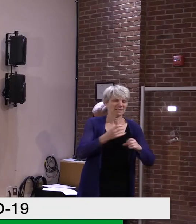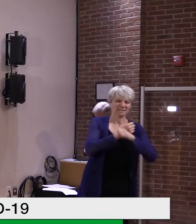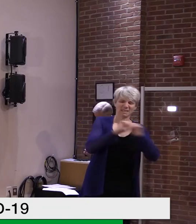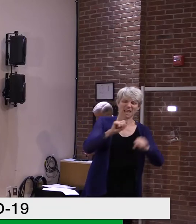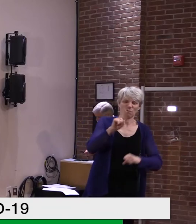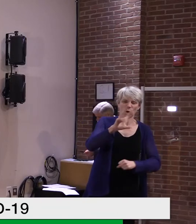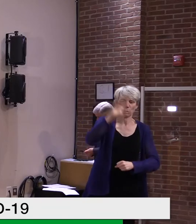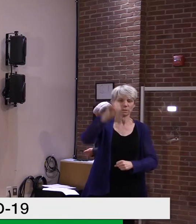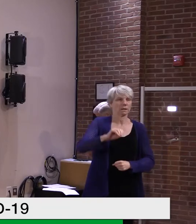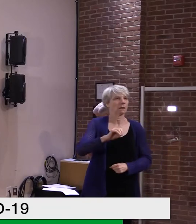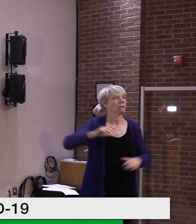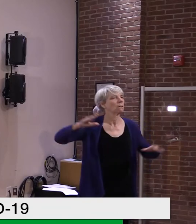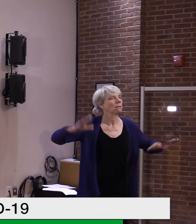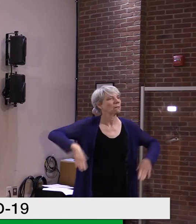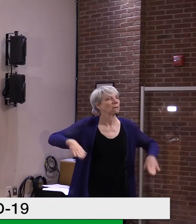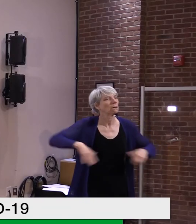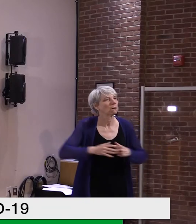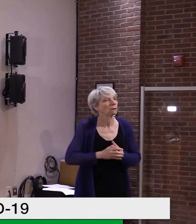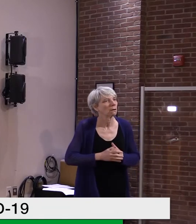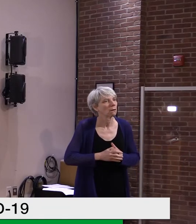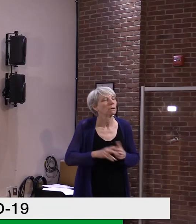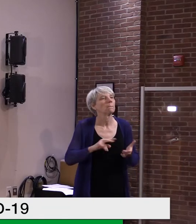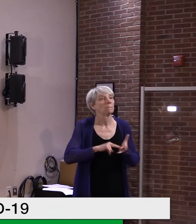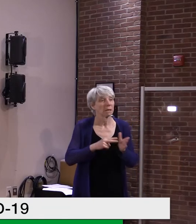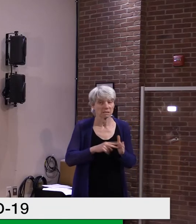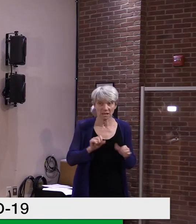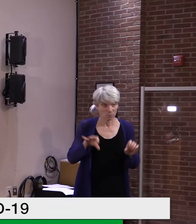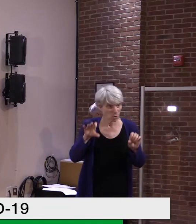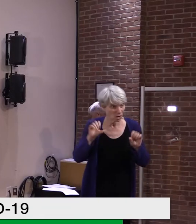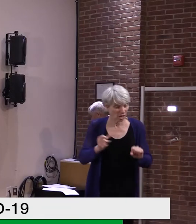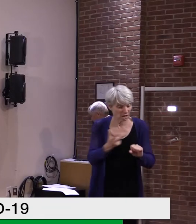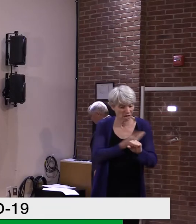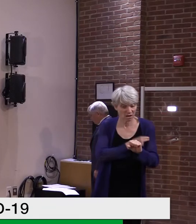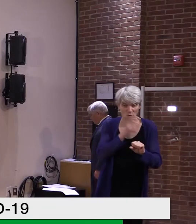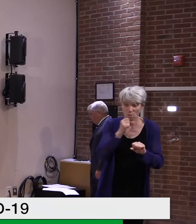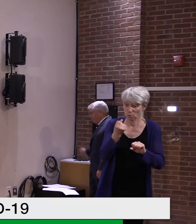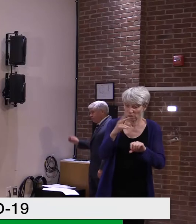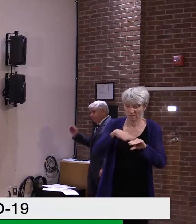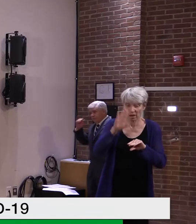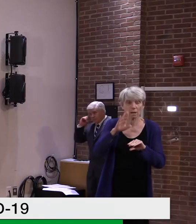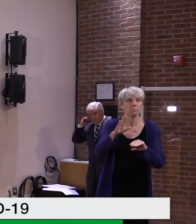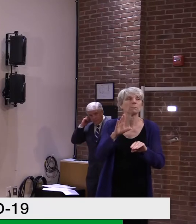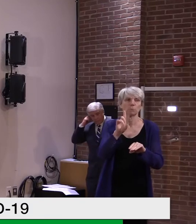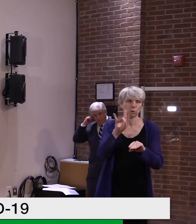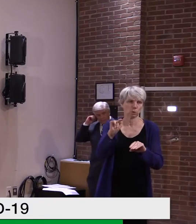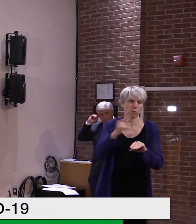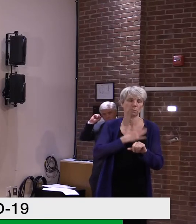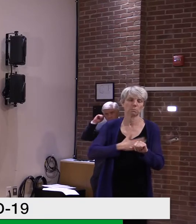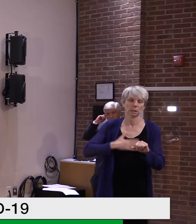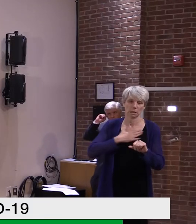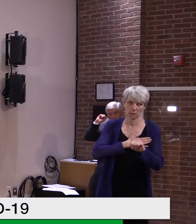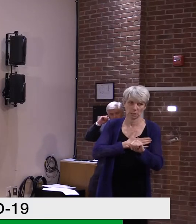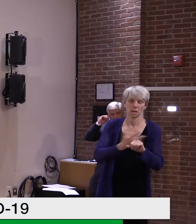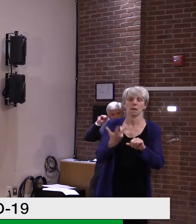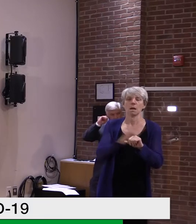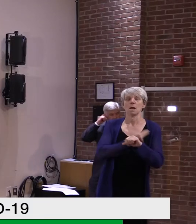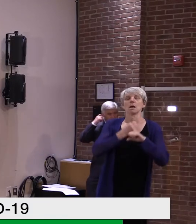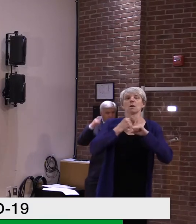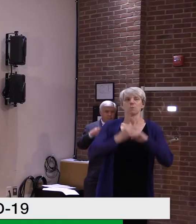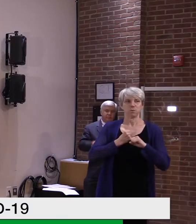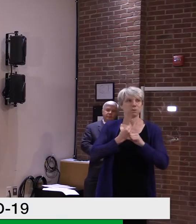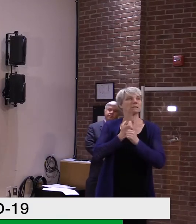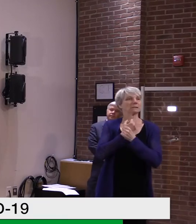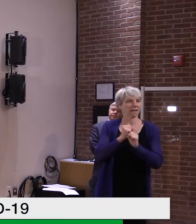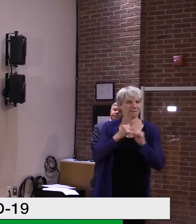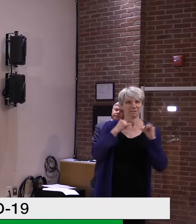for vaccine, they seek the vaccine and consider themselves amongst those protected. Because certainly virus can